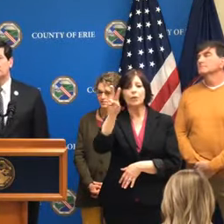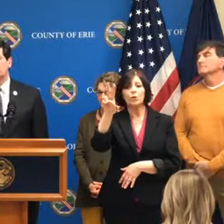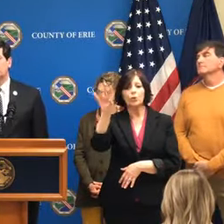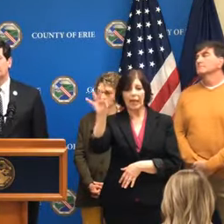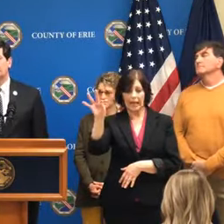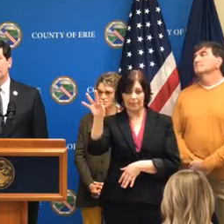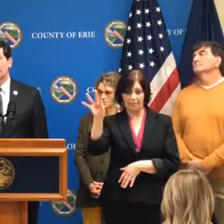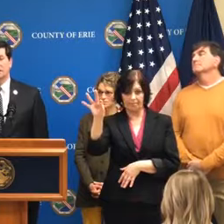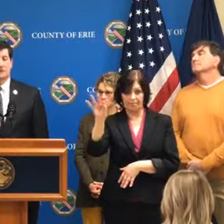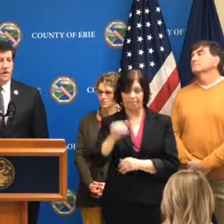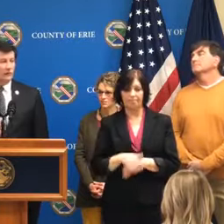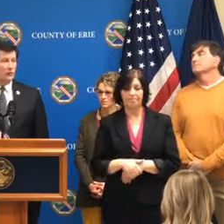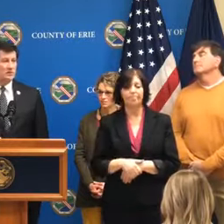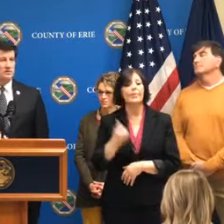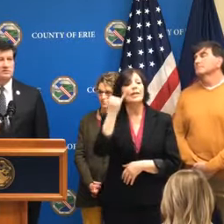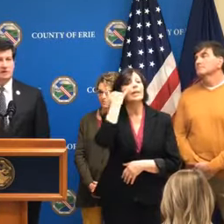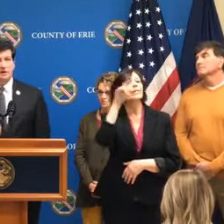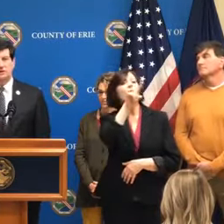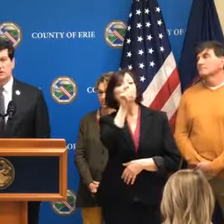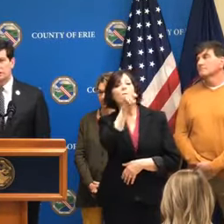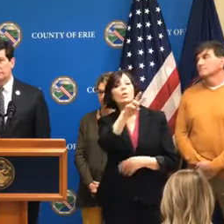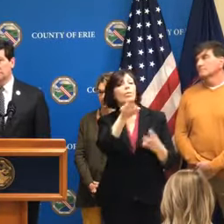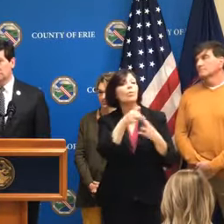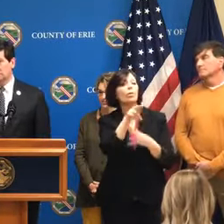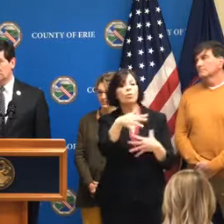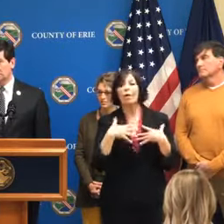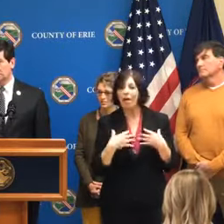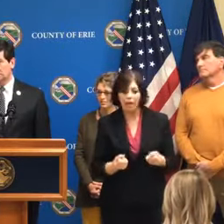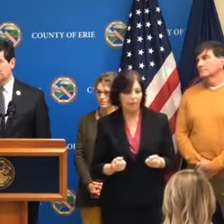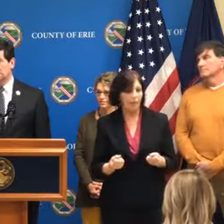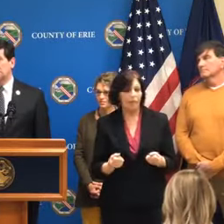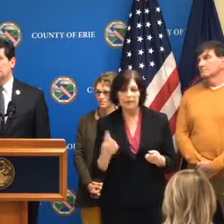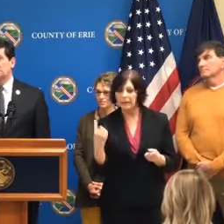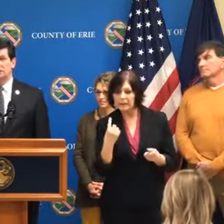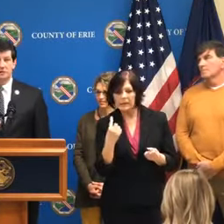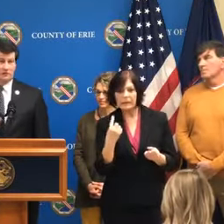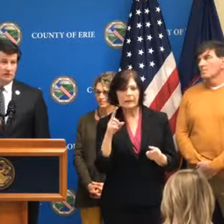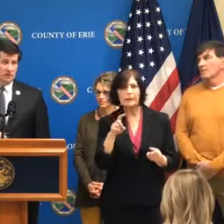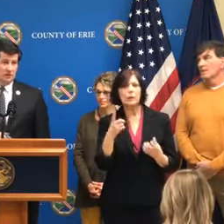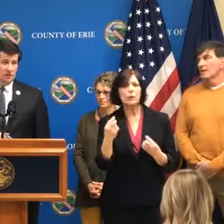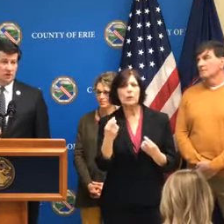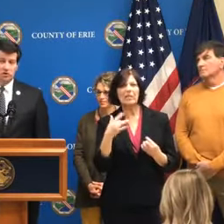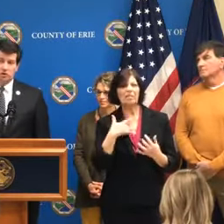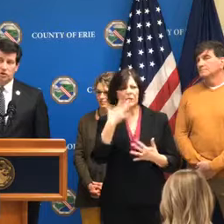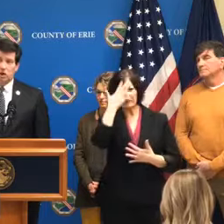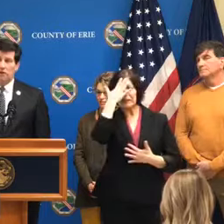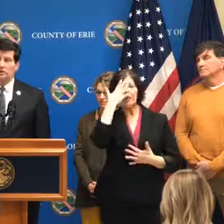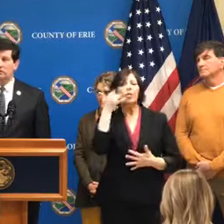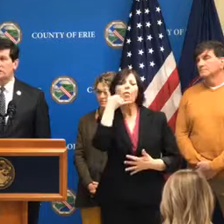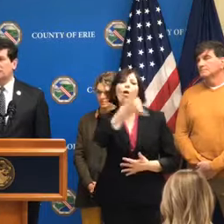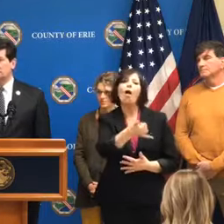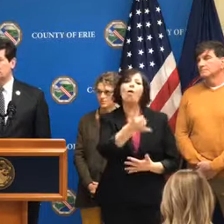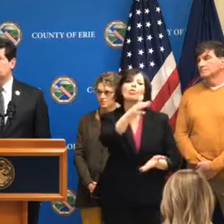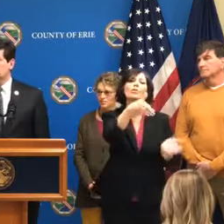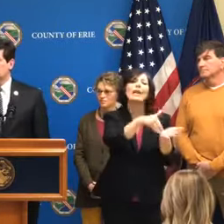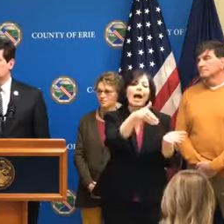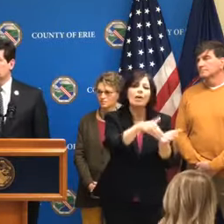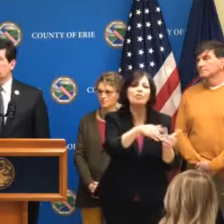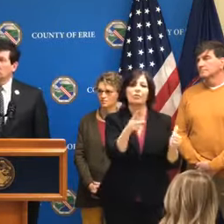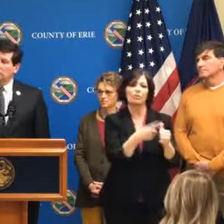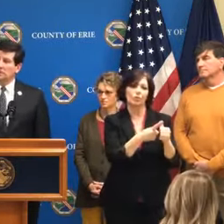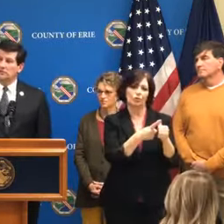716-858-2929. If you have questions regarding your health conditions and you're feeling ill, you should call your doctor